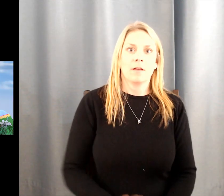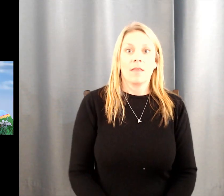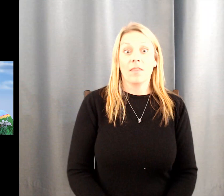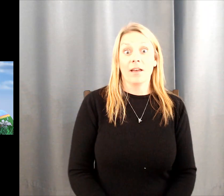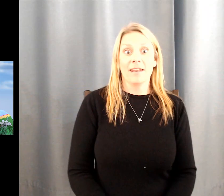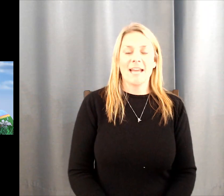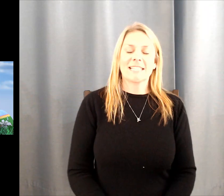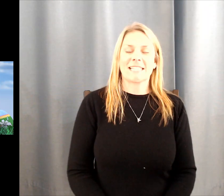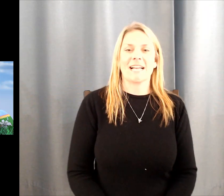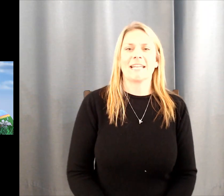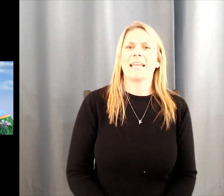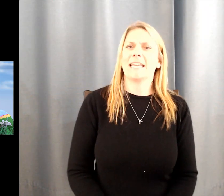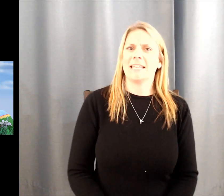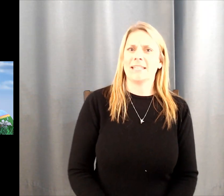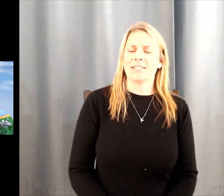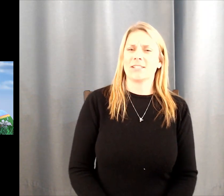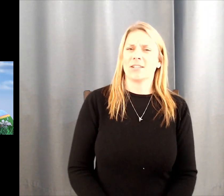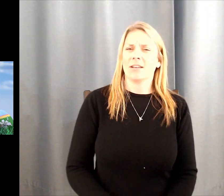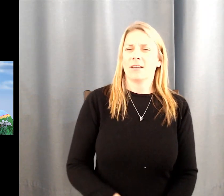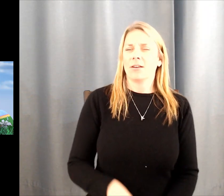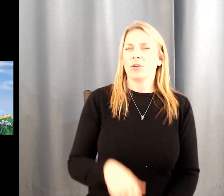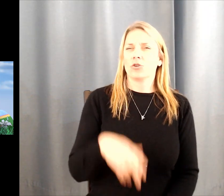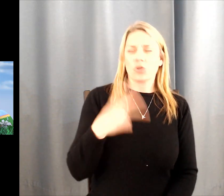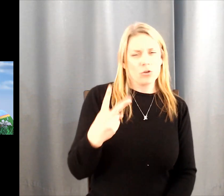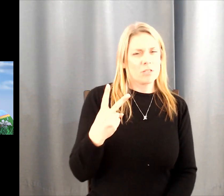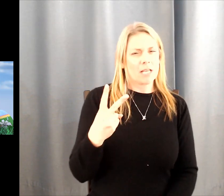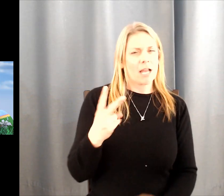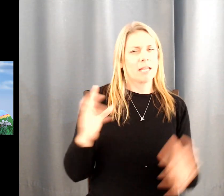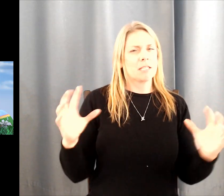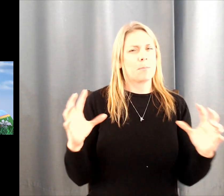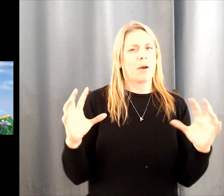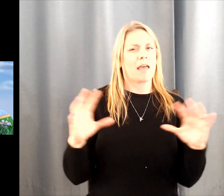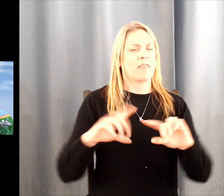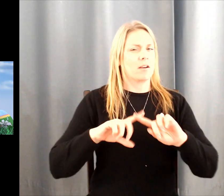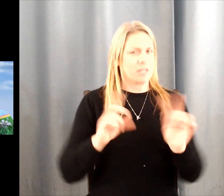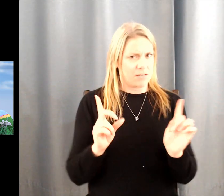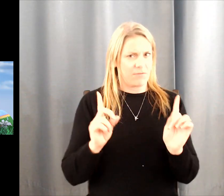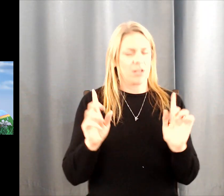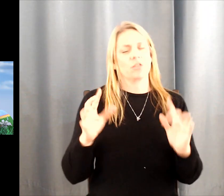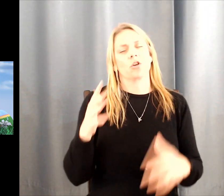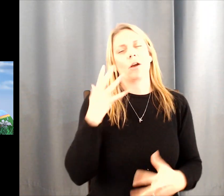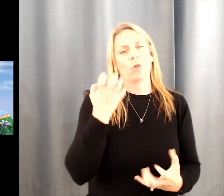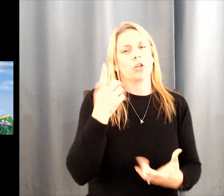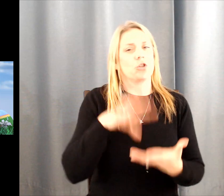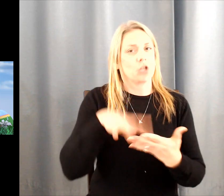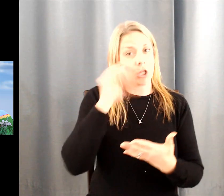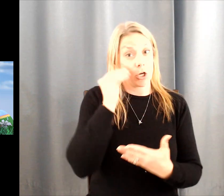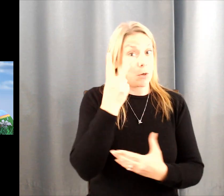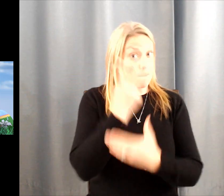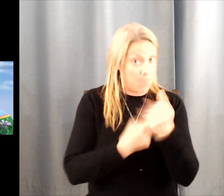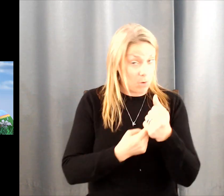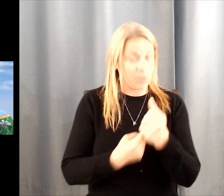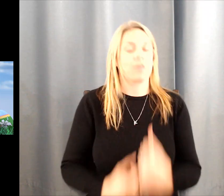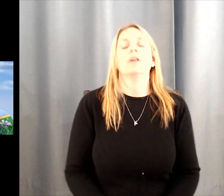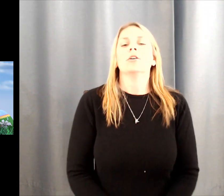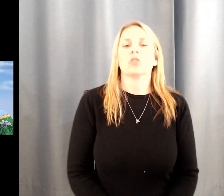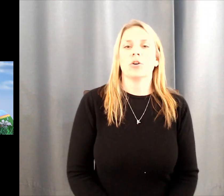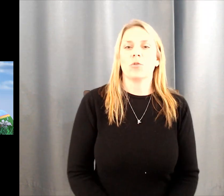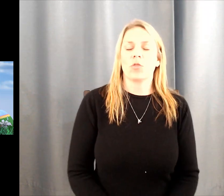The next sign is two signs, but they're different. So I wanted you to learn both. So the